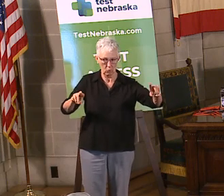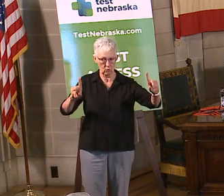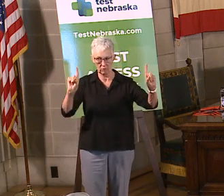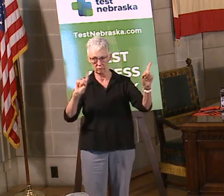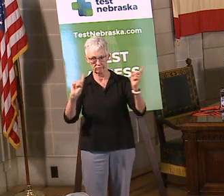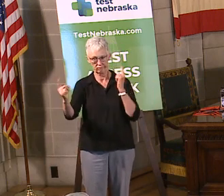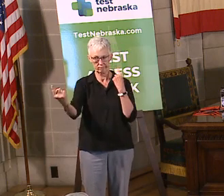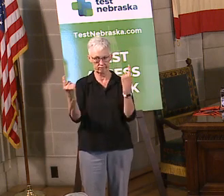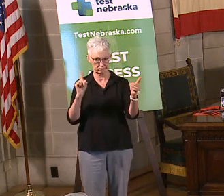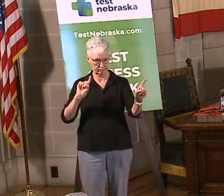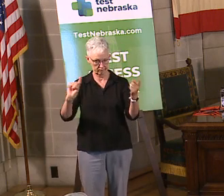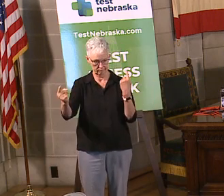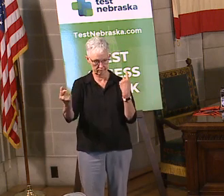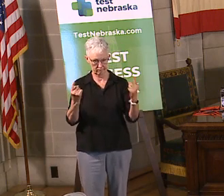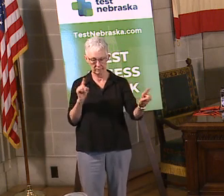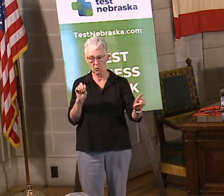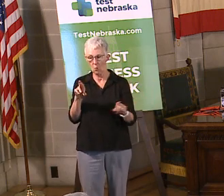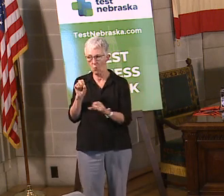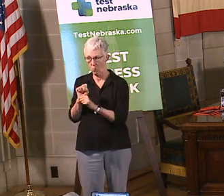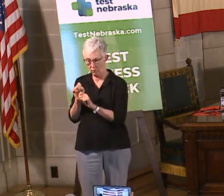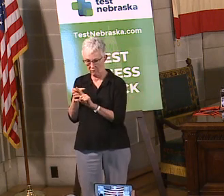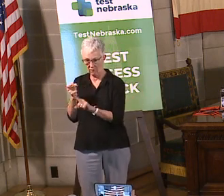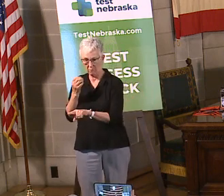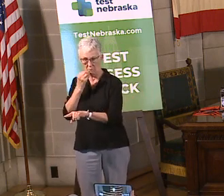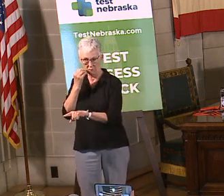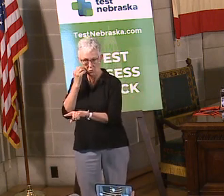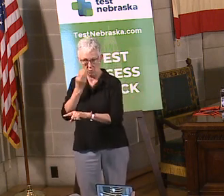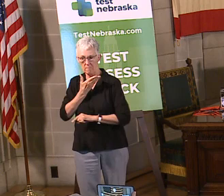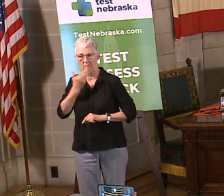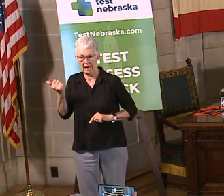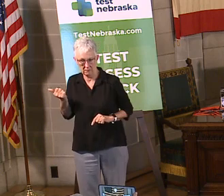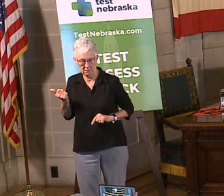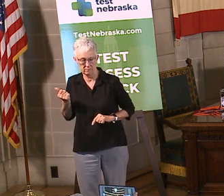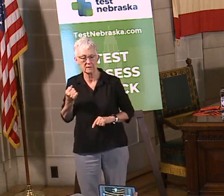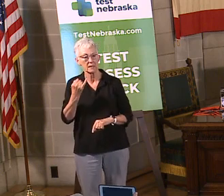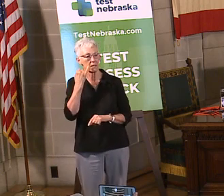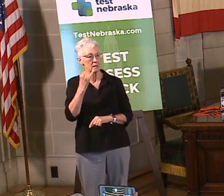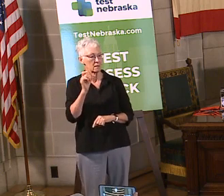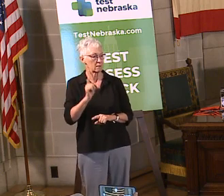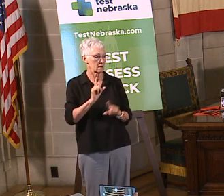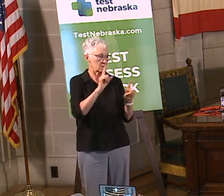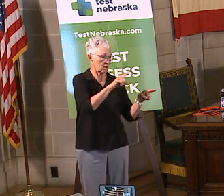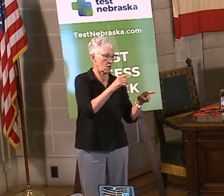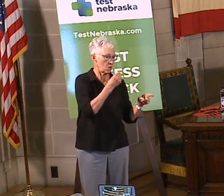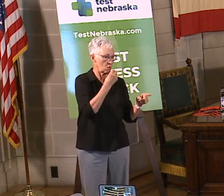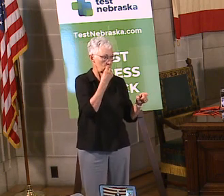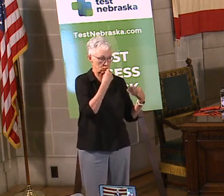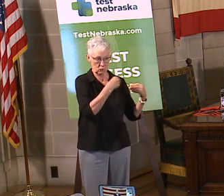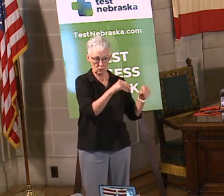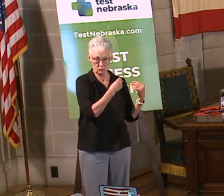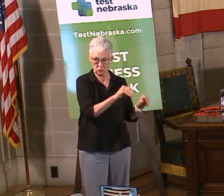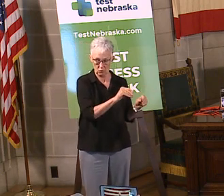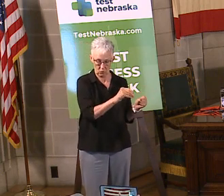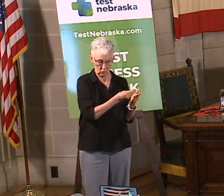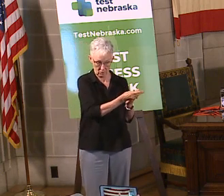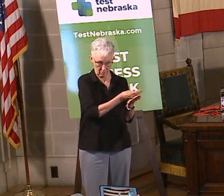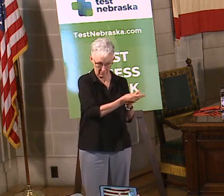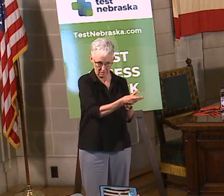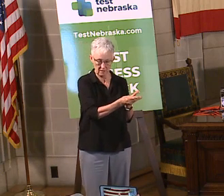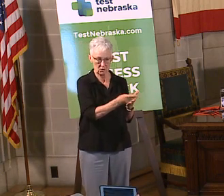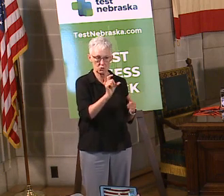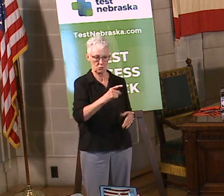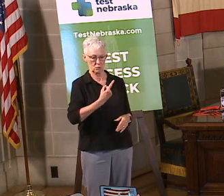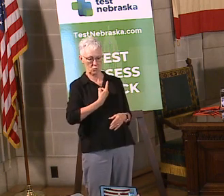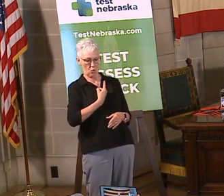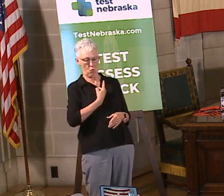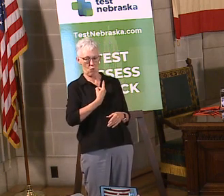deal. 3, if you go out shopping, shop once a week. Don't take the whole family, shop by yourself. Have a list, be